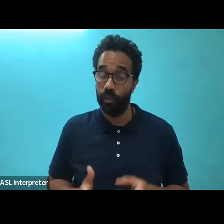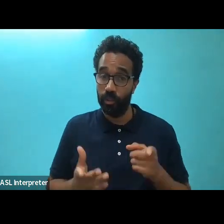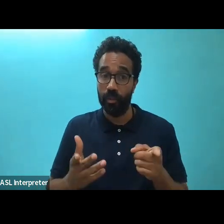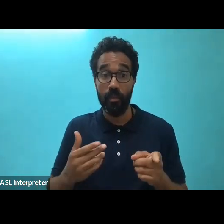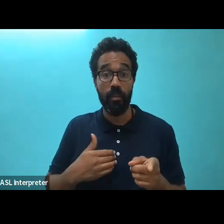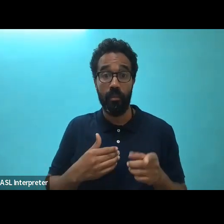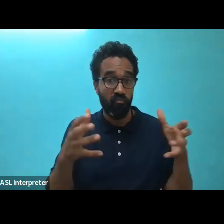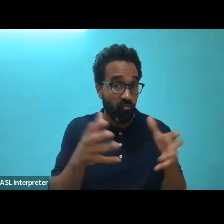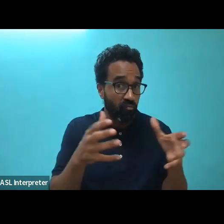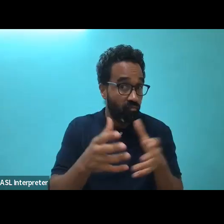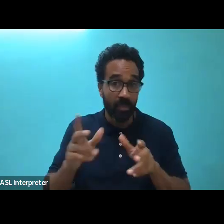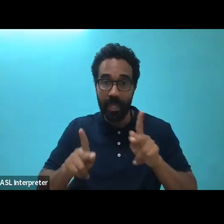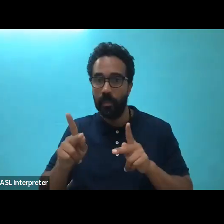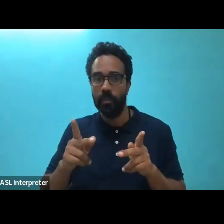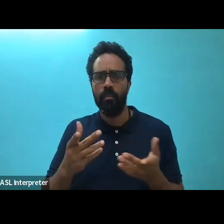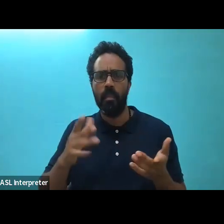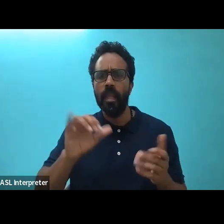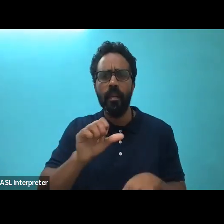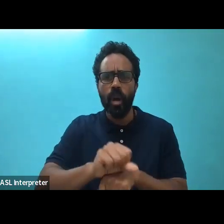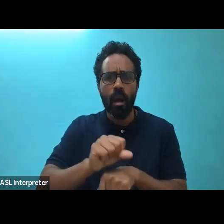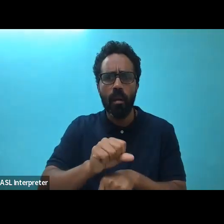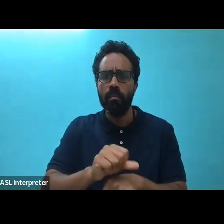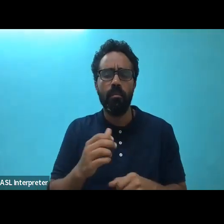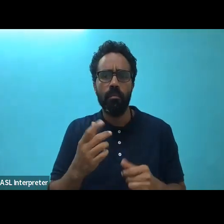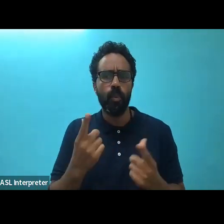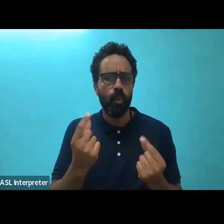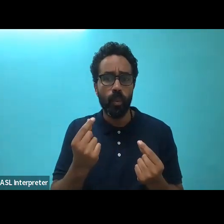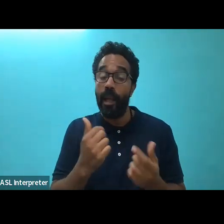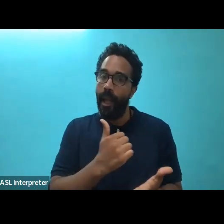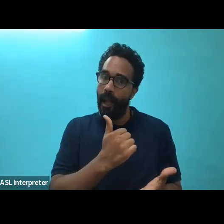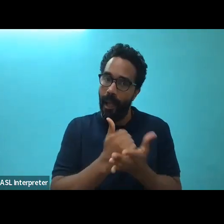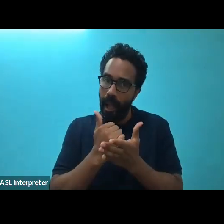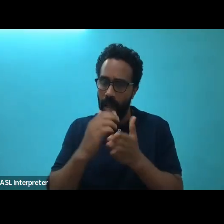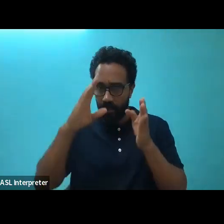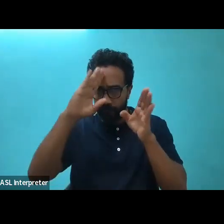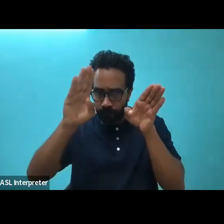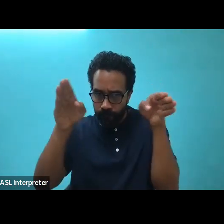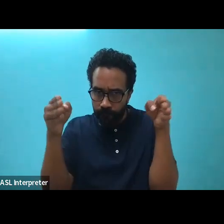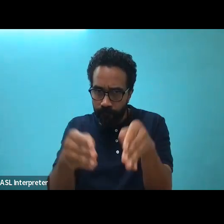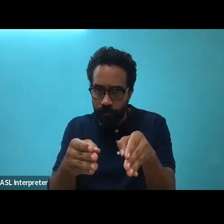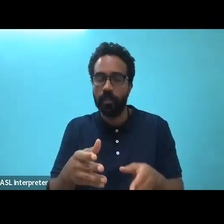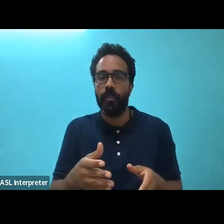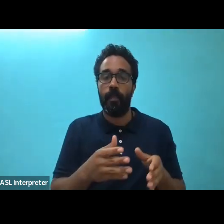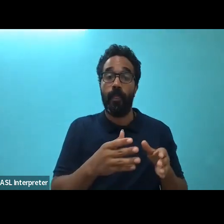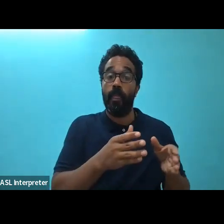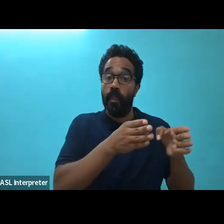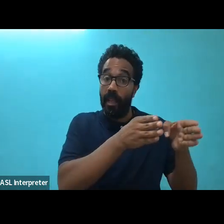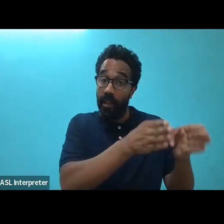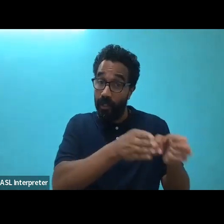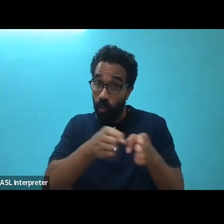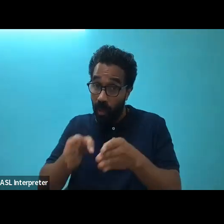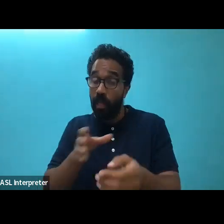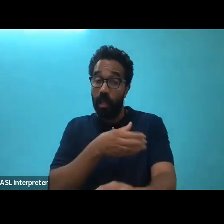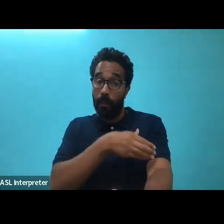what that does is focus me on individual empowerment and